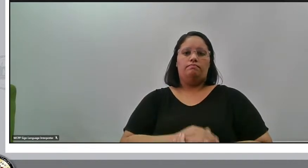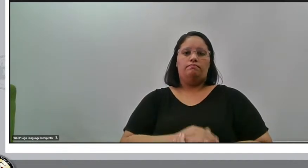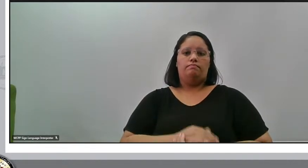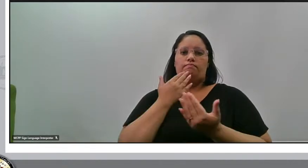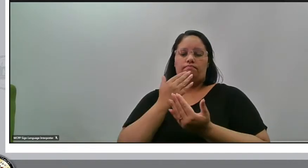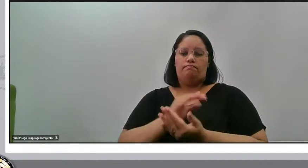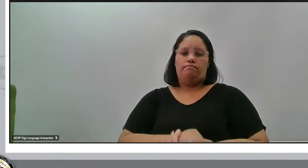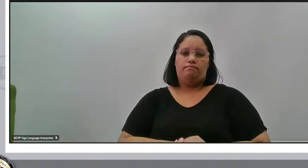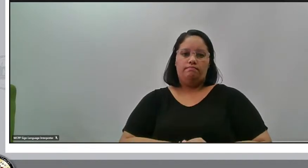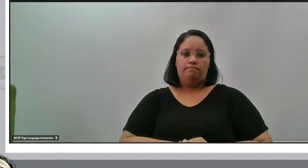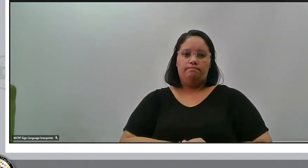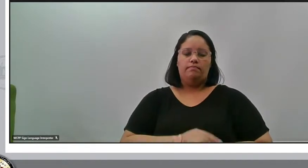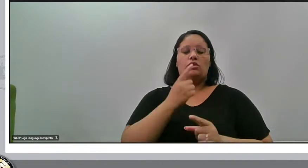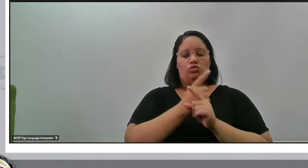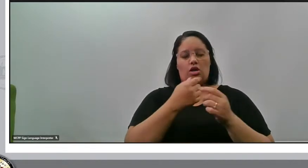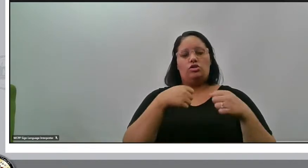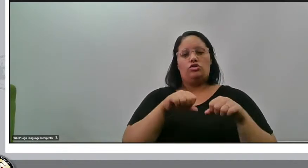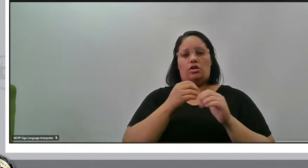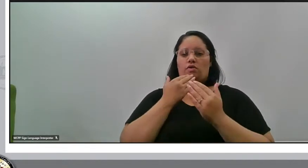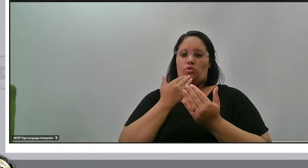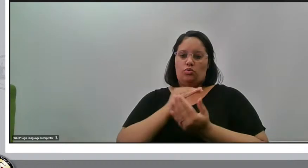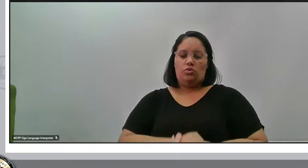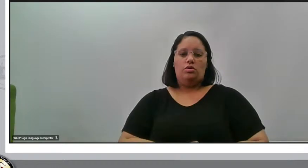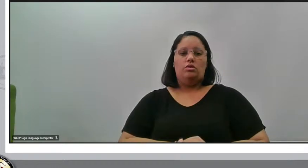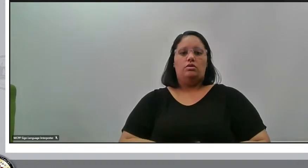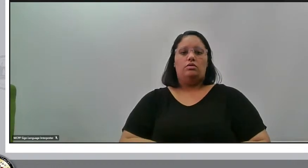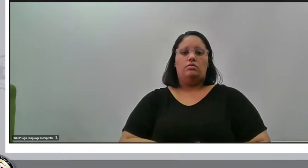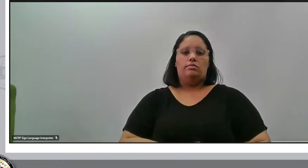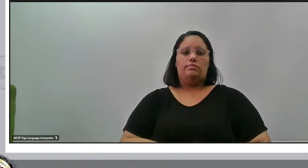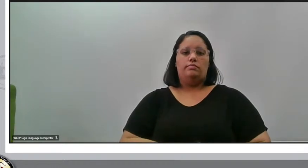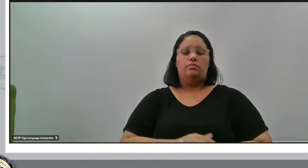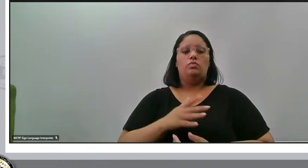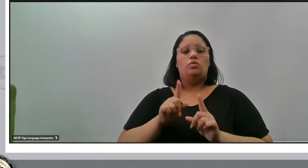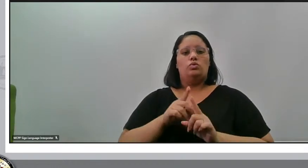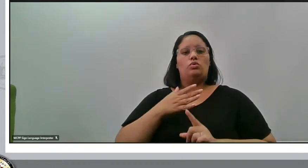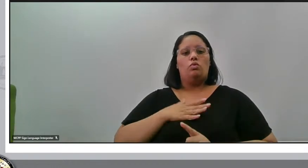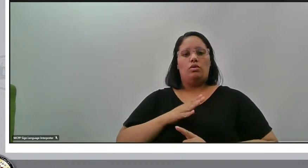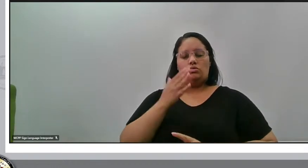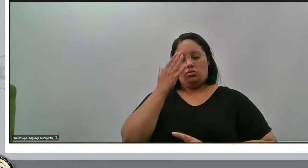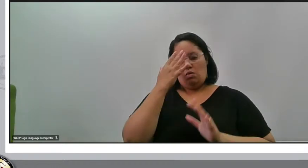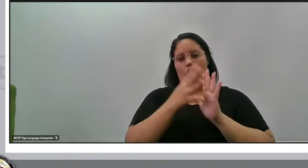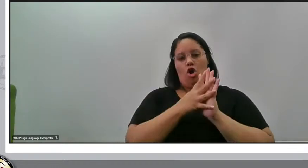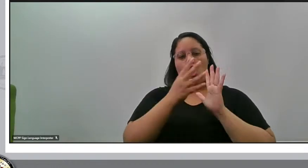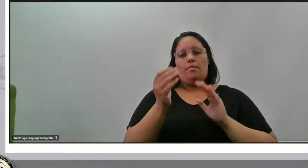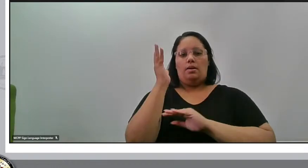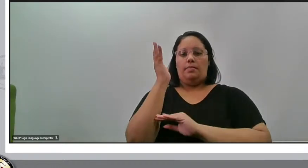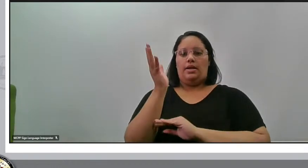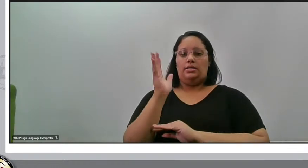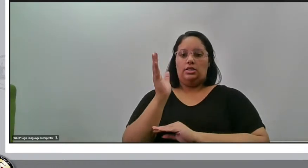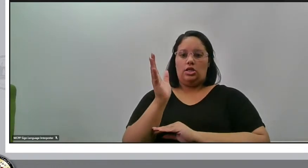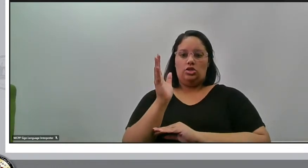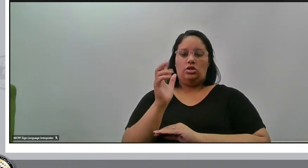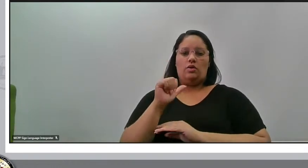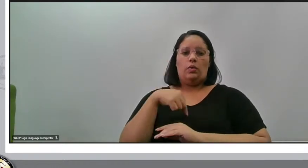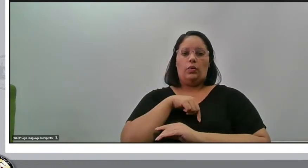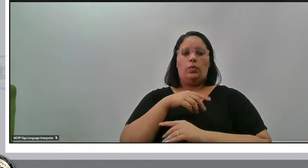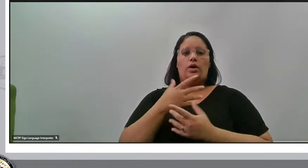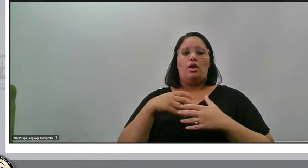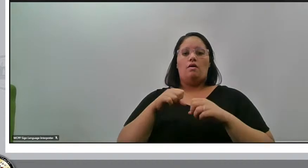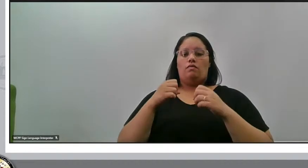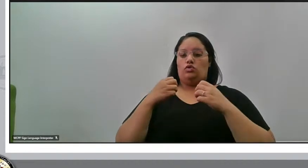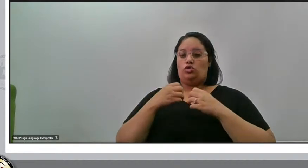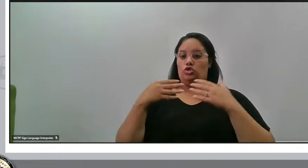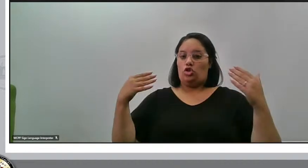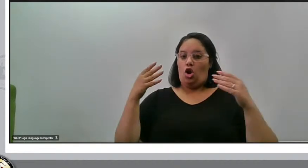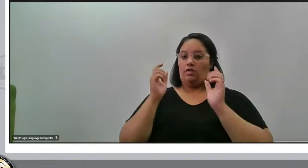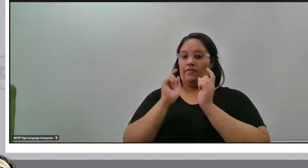That's correct, Chairperson. Thank you. I'd also like a copy of the presentation that we had at the start of the